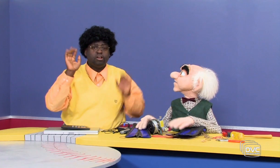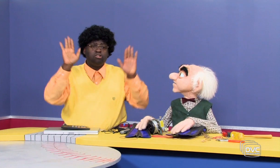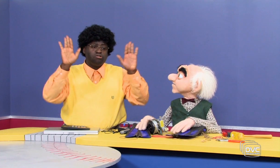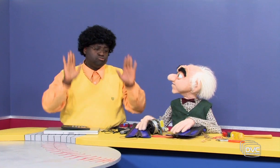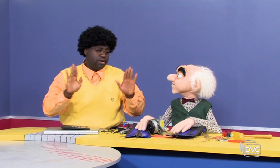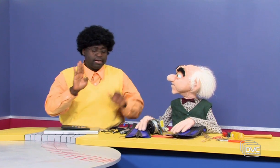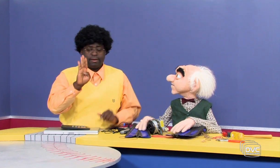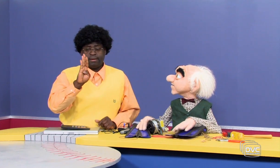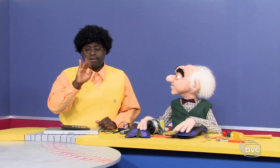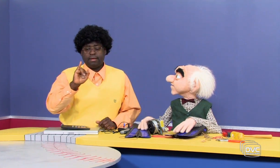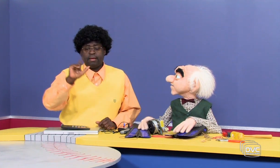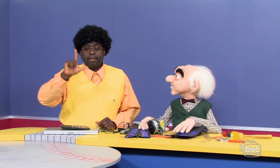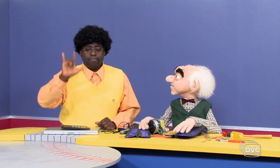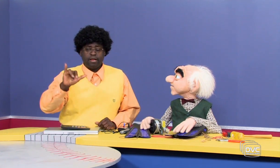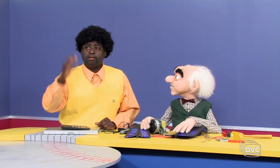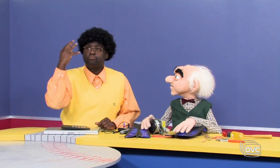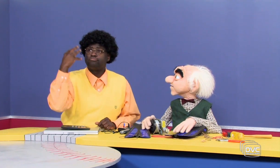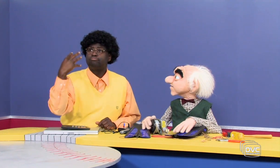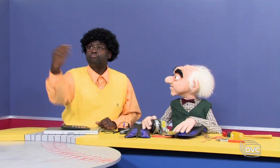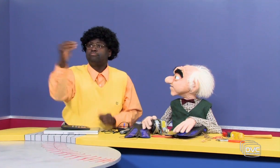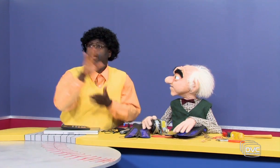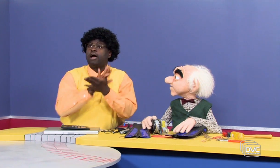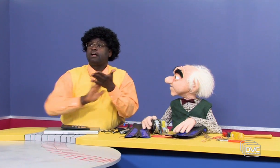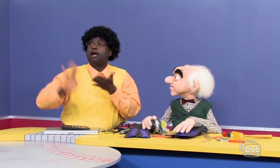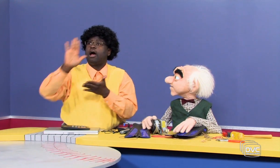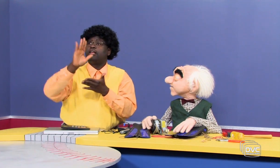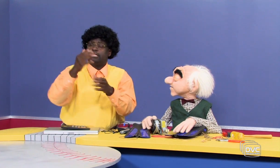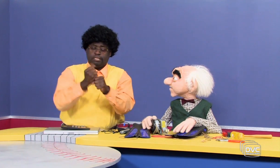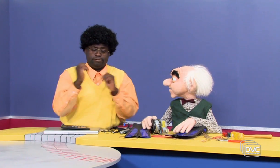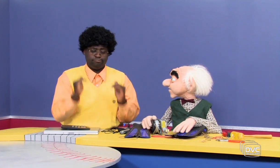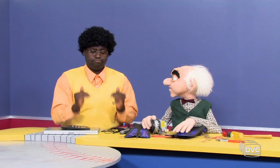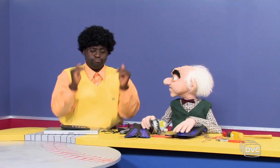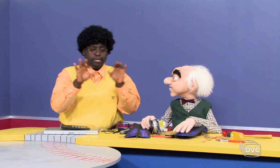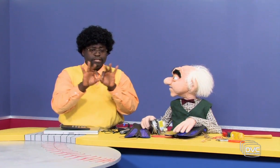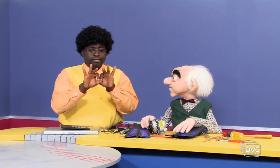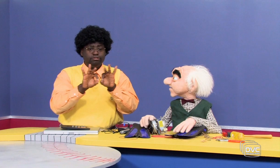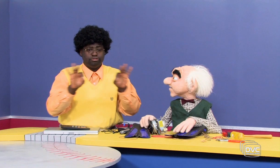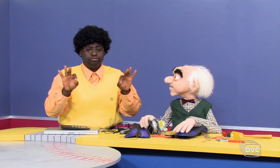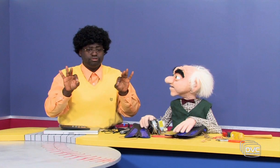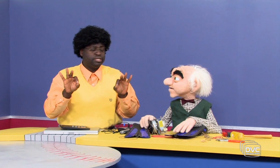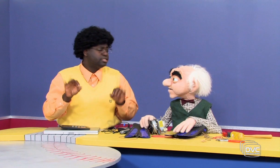I think it's great that Billy's gone back to college to get an advanced degree.